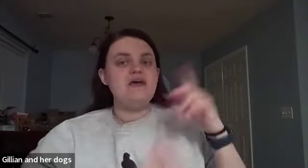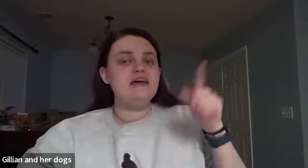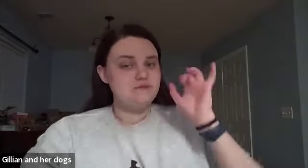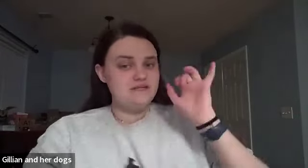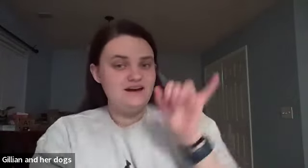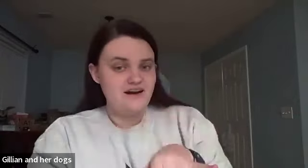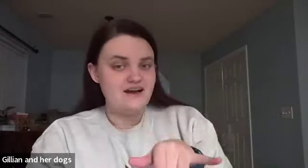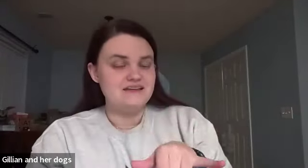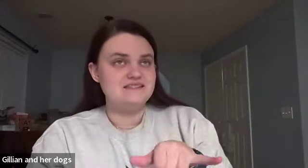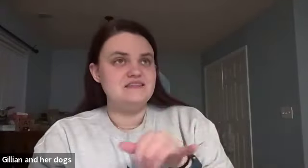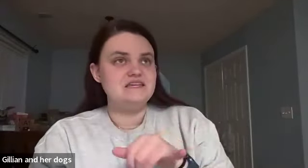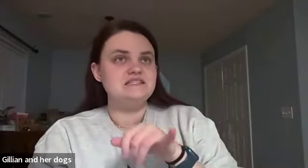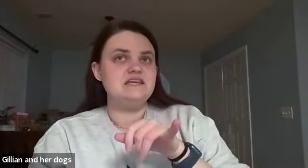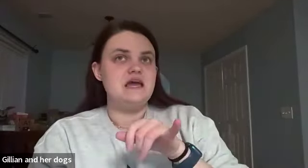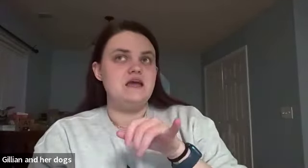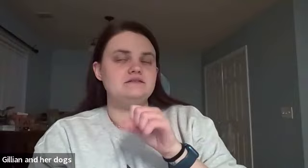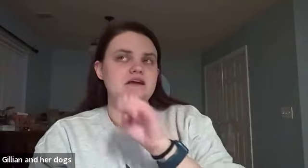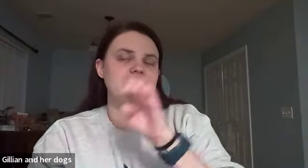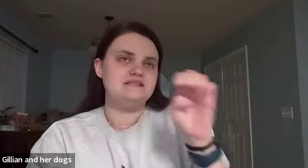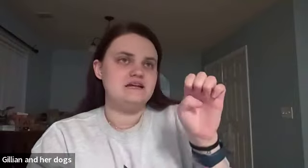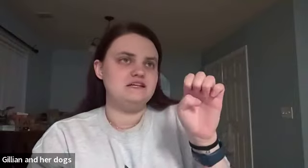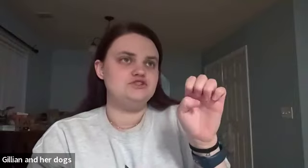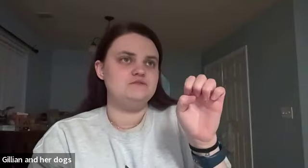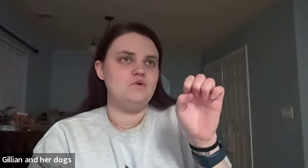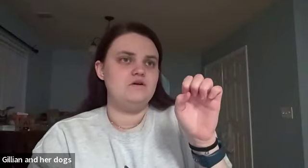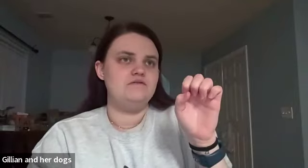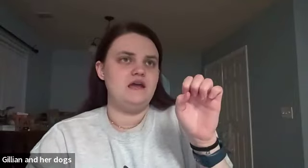So that's because this is signing exact English is more of